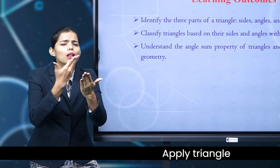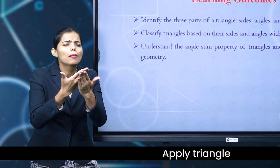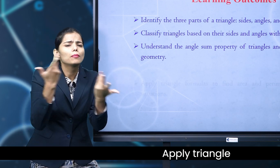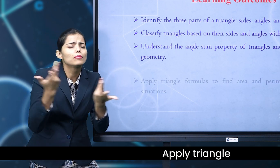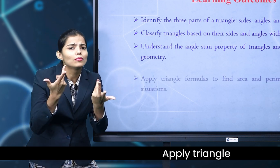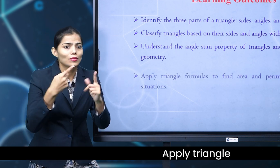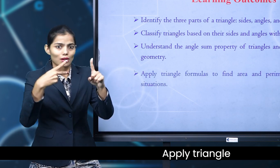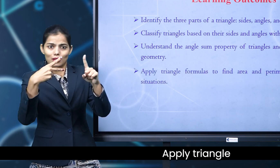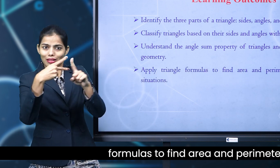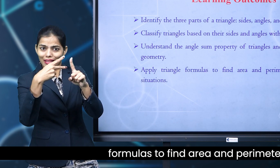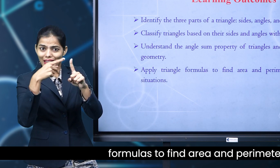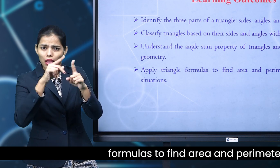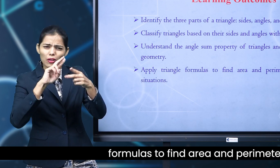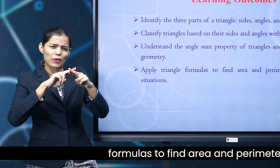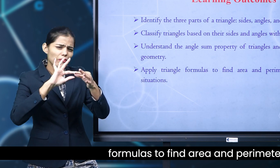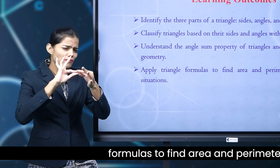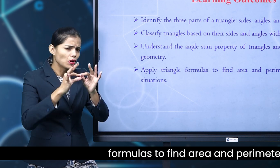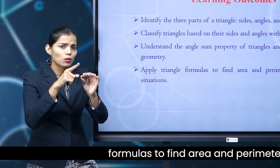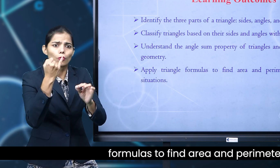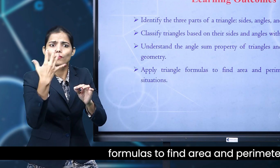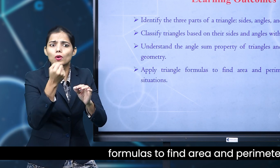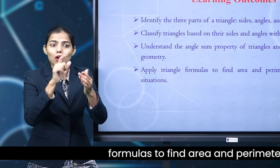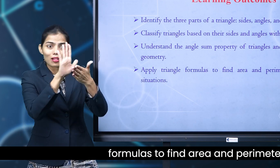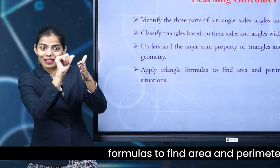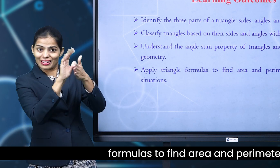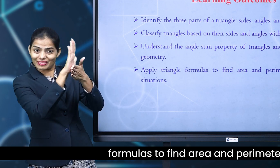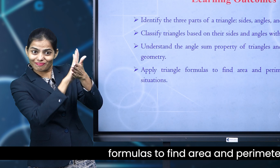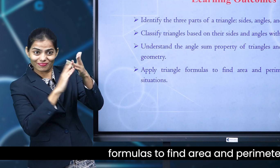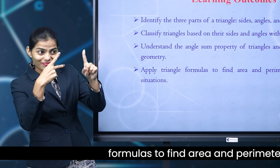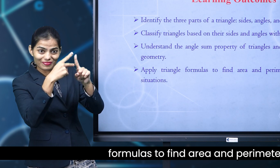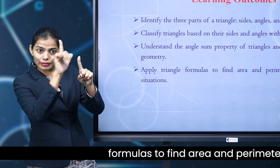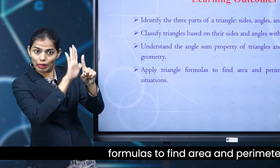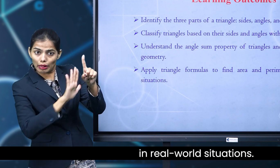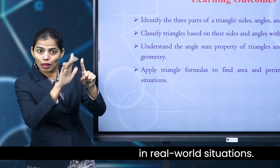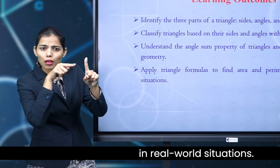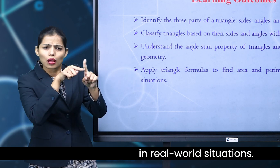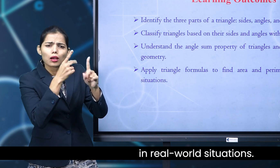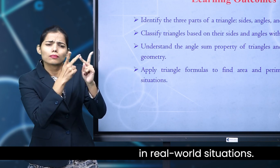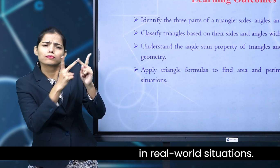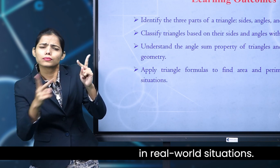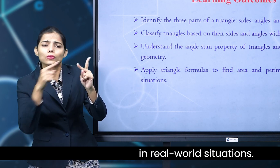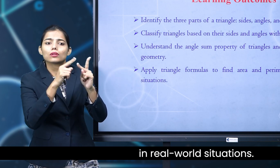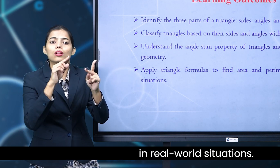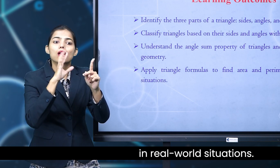Apply triangle formulas to find area and perimeter in real-world situations.